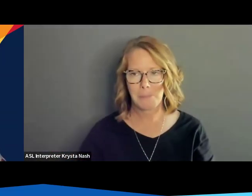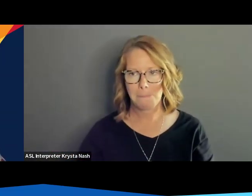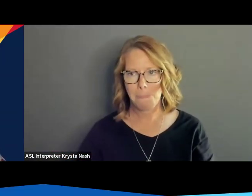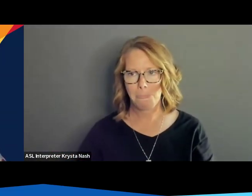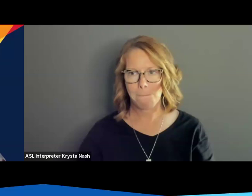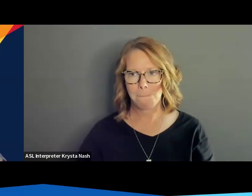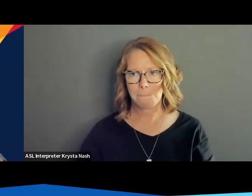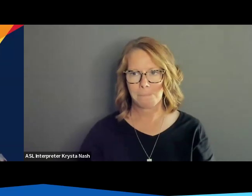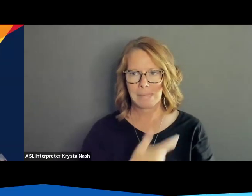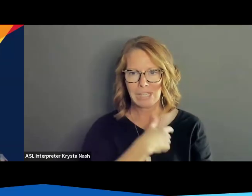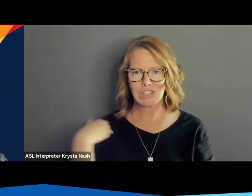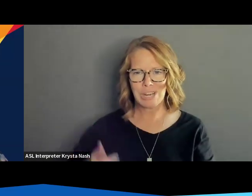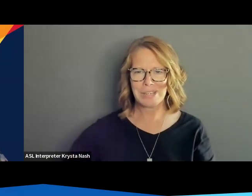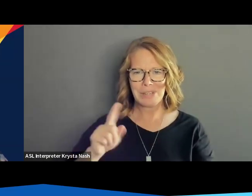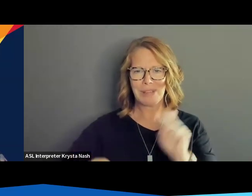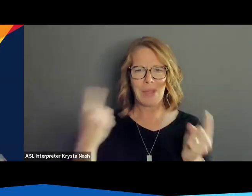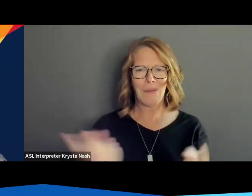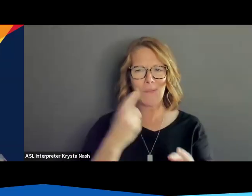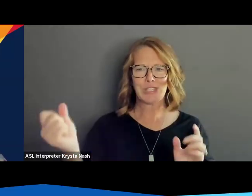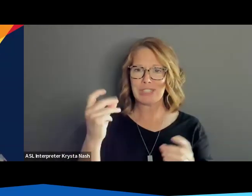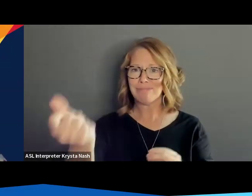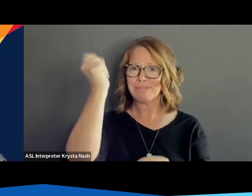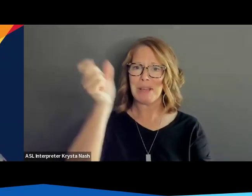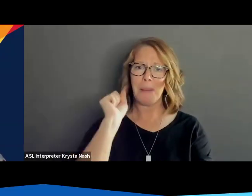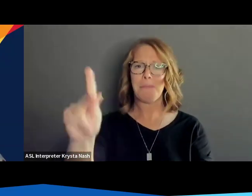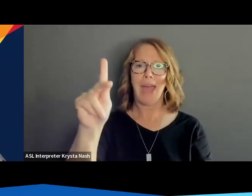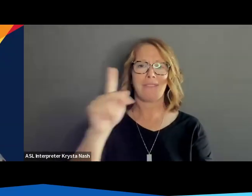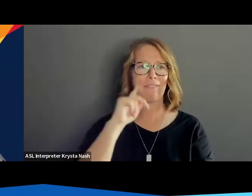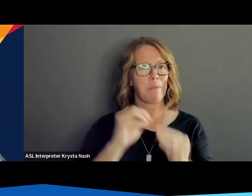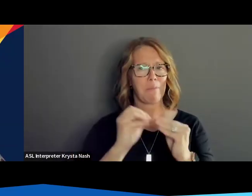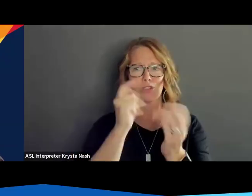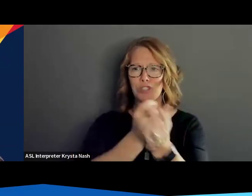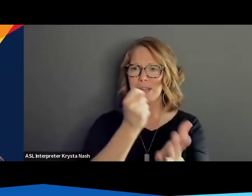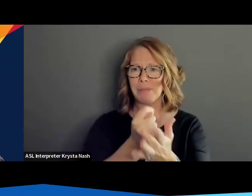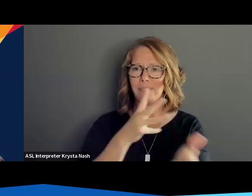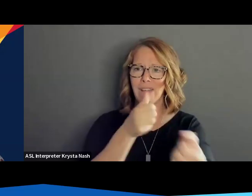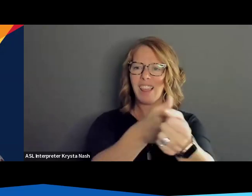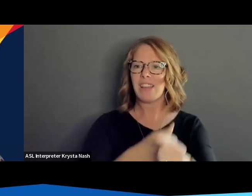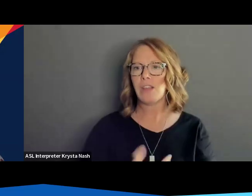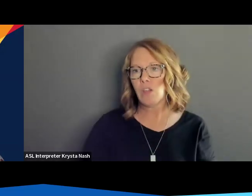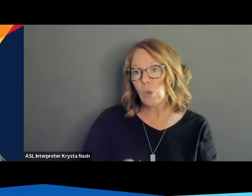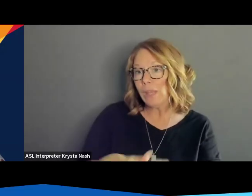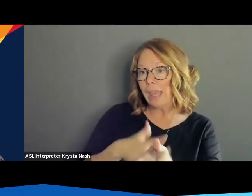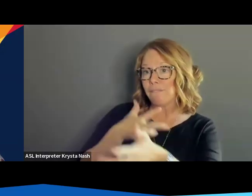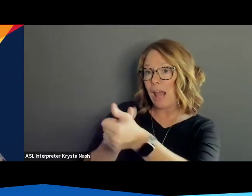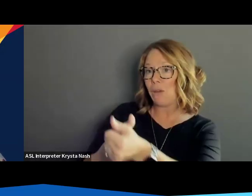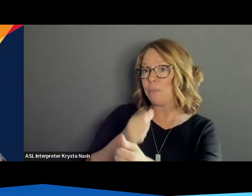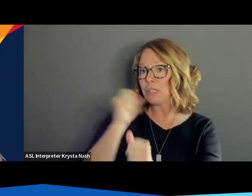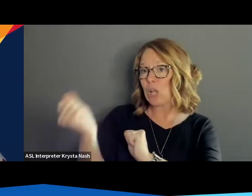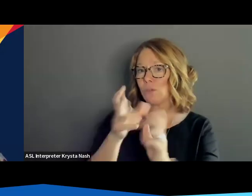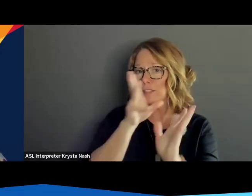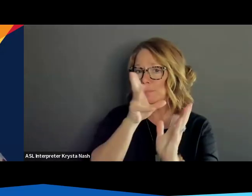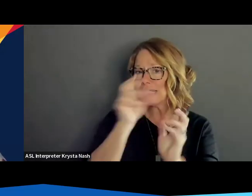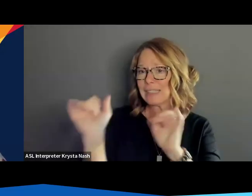you can't always come back and have more treatment or follow up care. There was just, and they said, "Well, we can't follow up because we don't all speak the